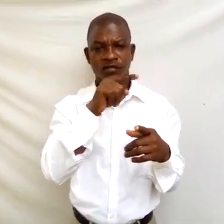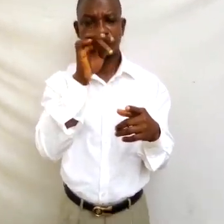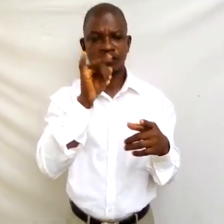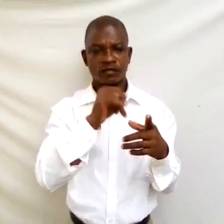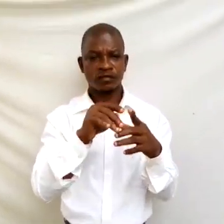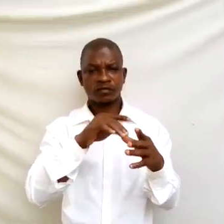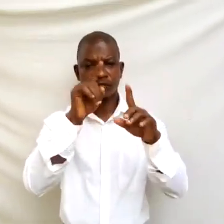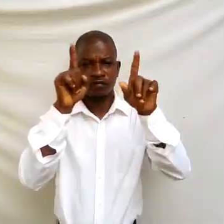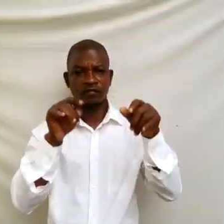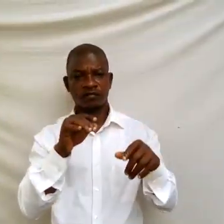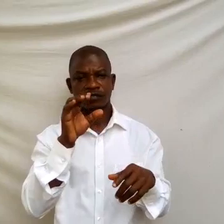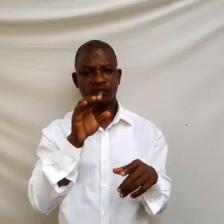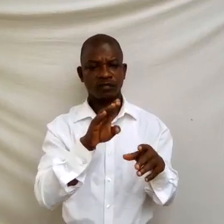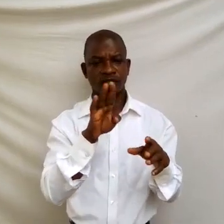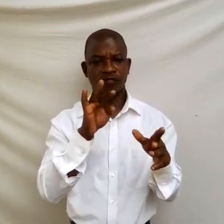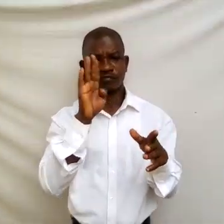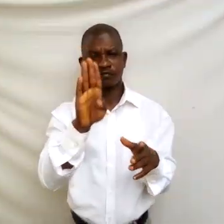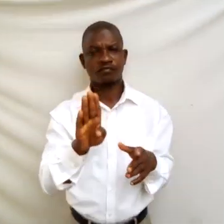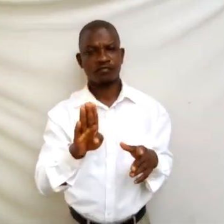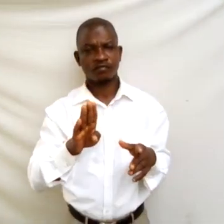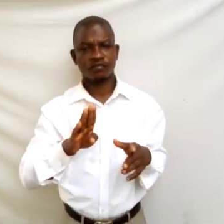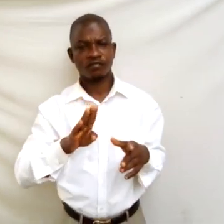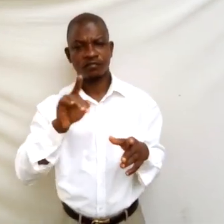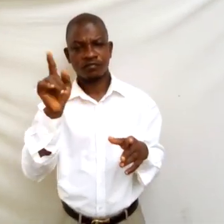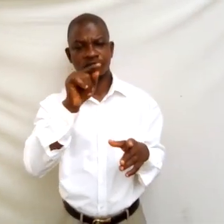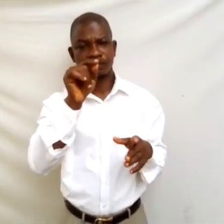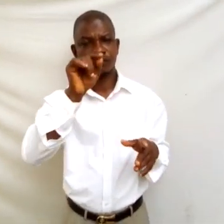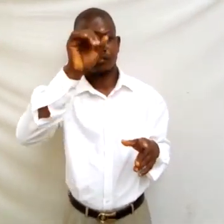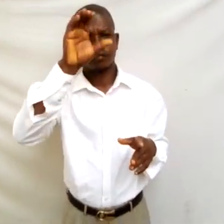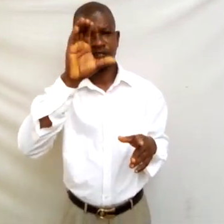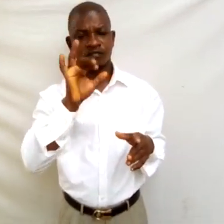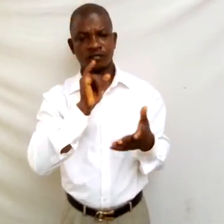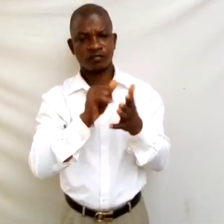open B star C bracket closed.